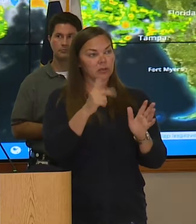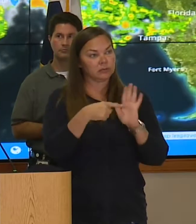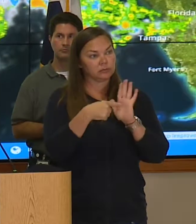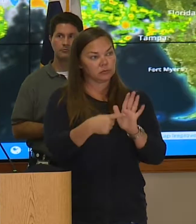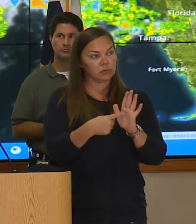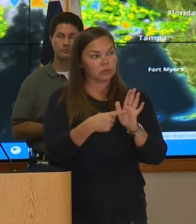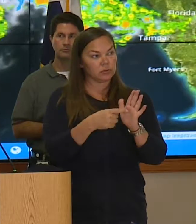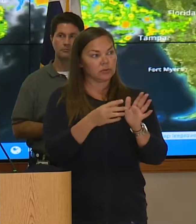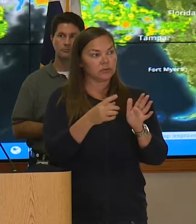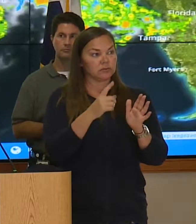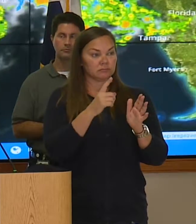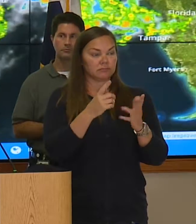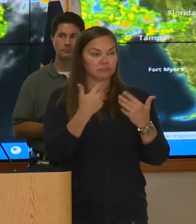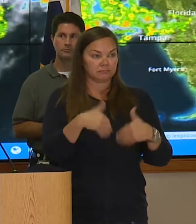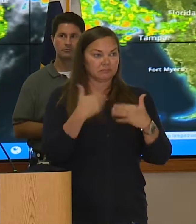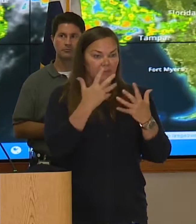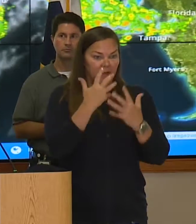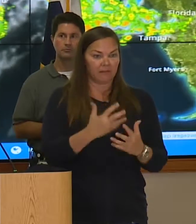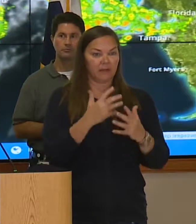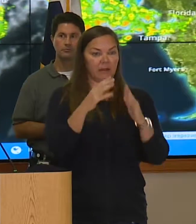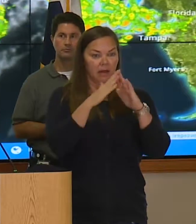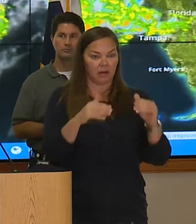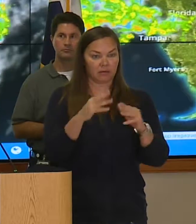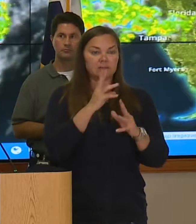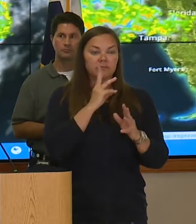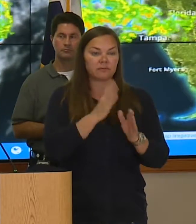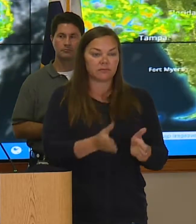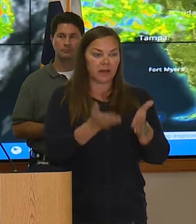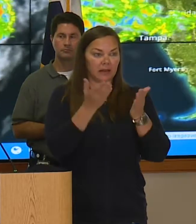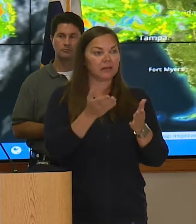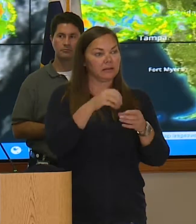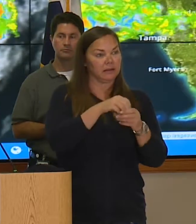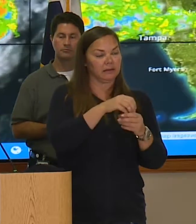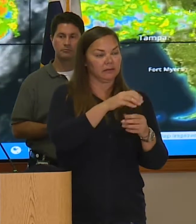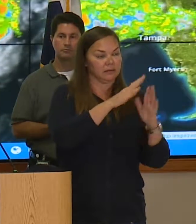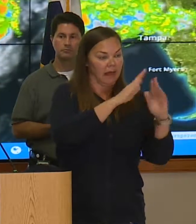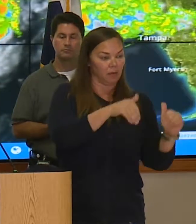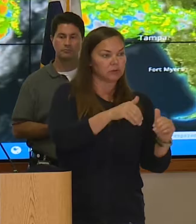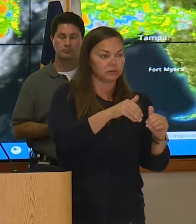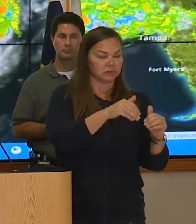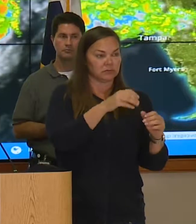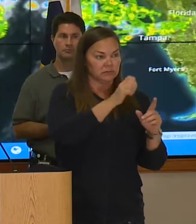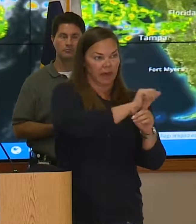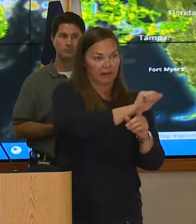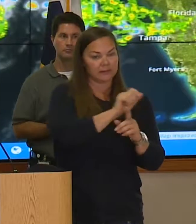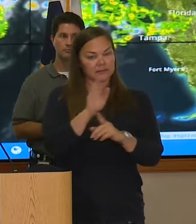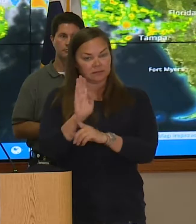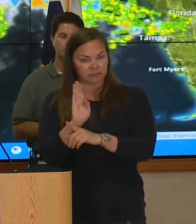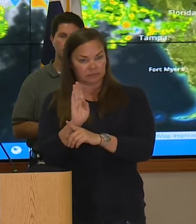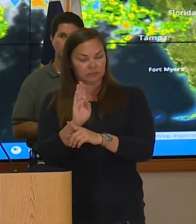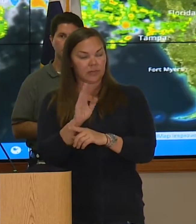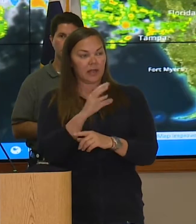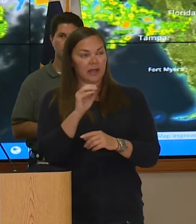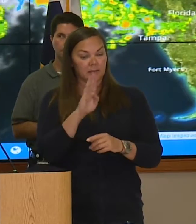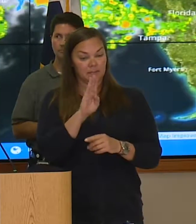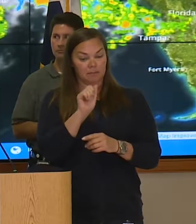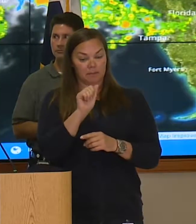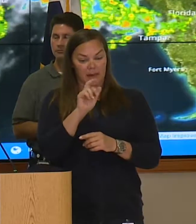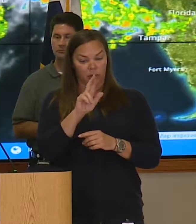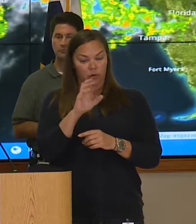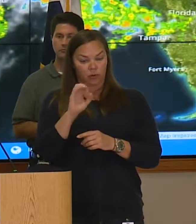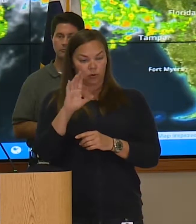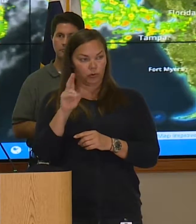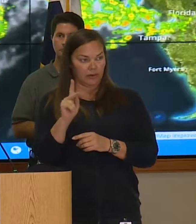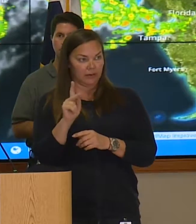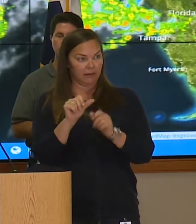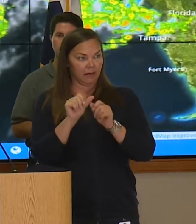showed significant house flooding in Addicks and Barker reservoirs. And in the Bear Creek Village area,